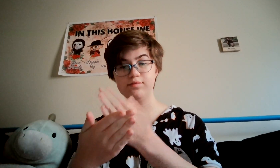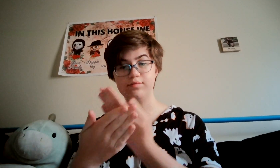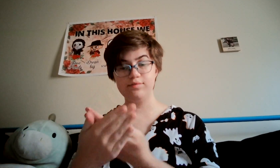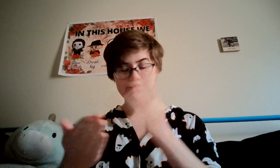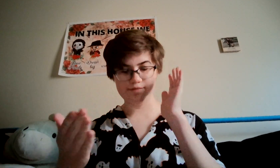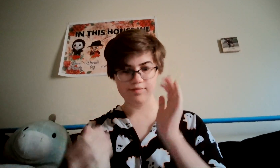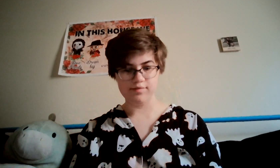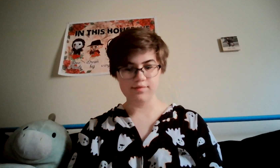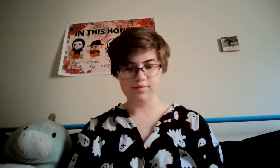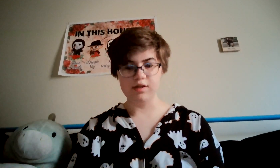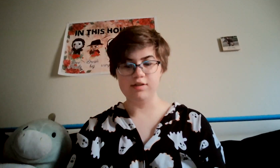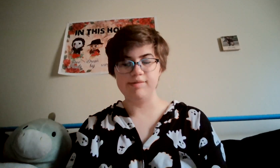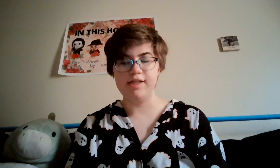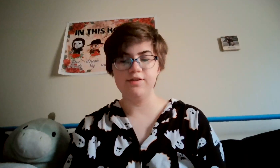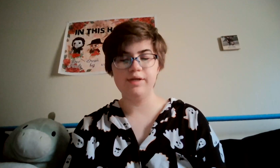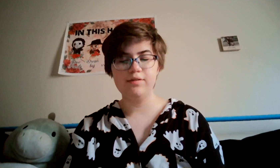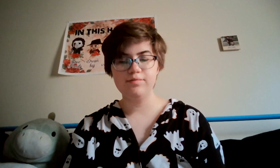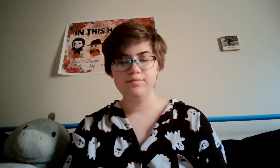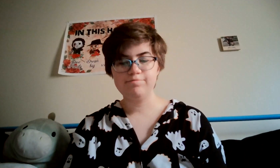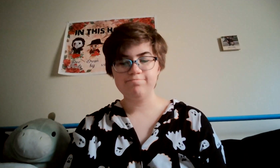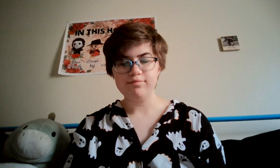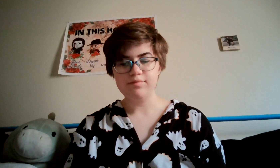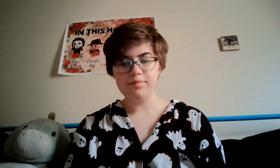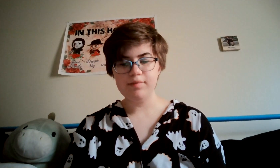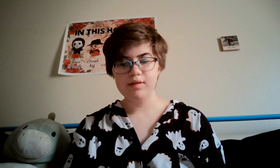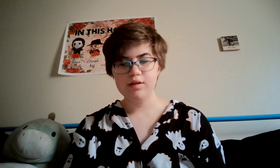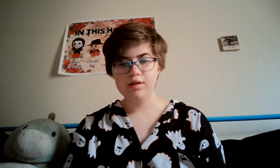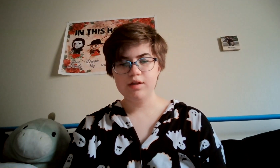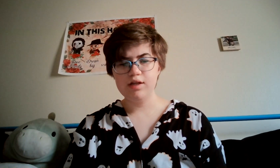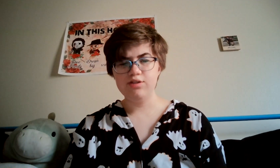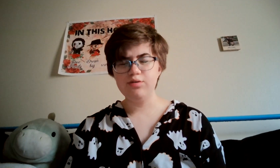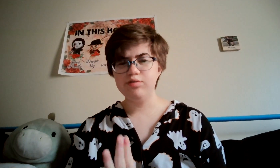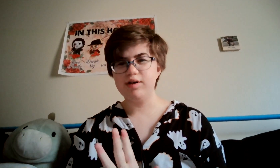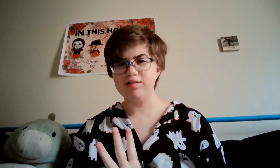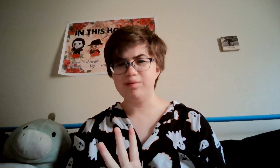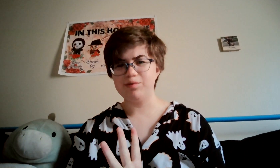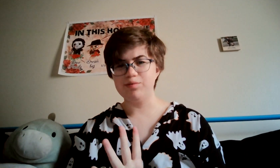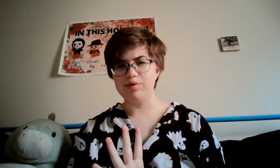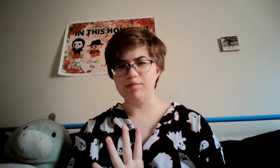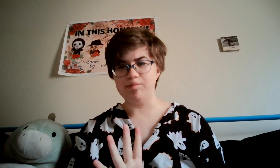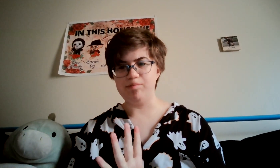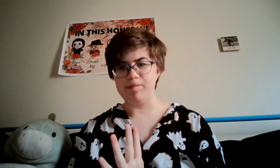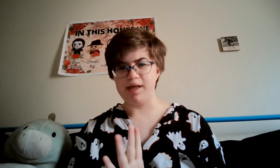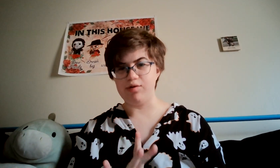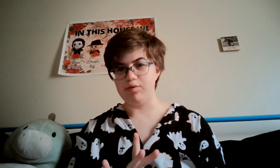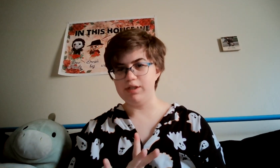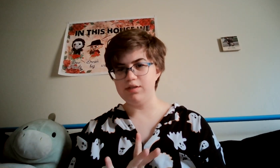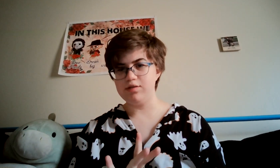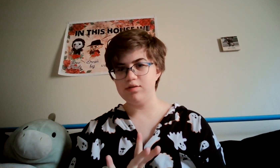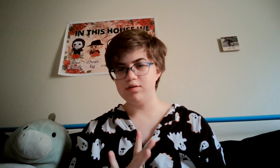on top of the other one. I don't quite remember what bake was.